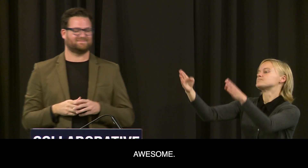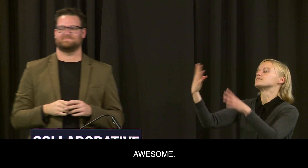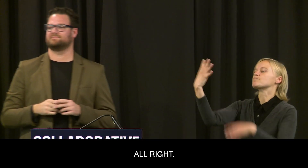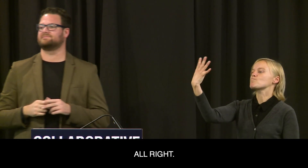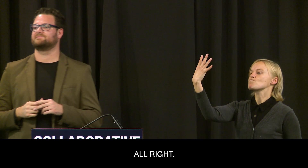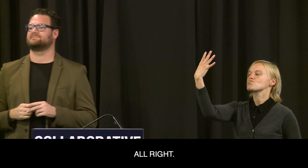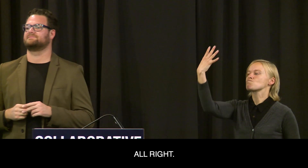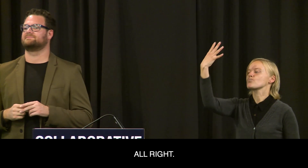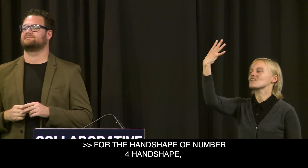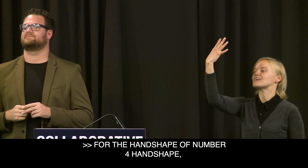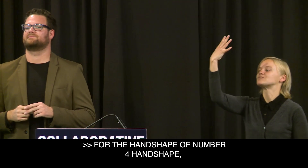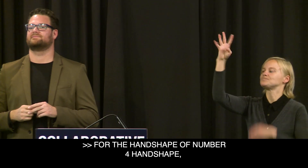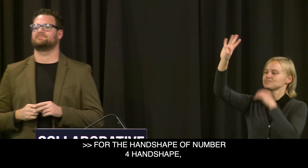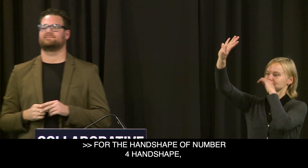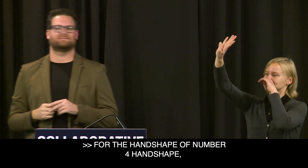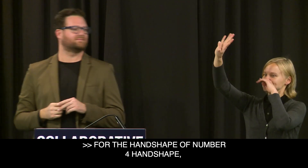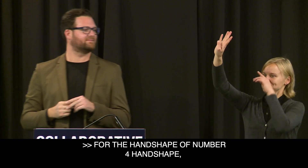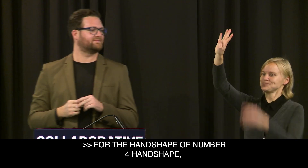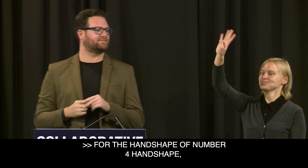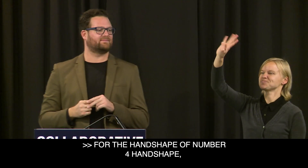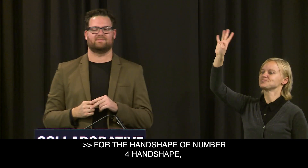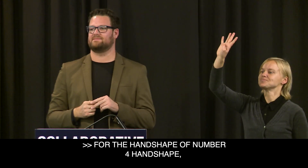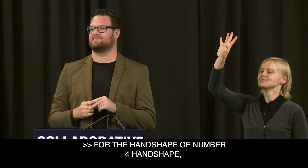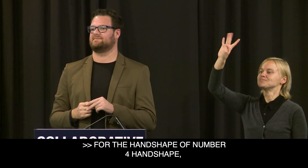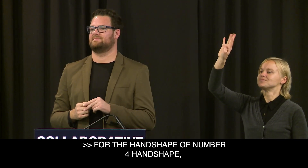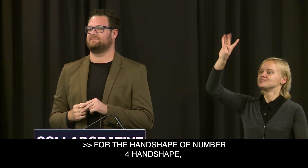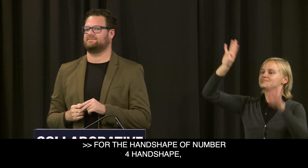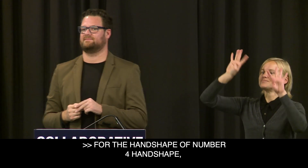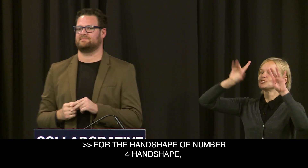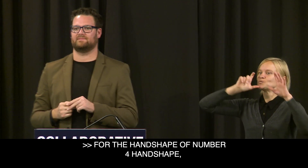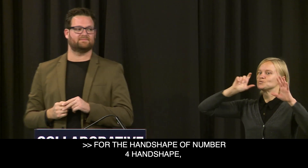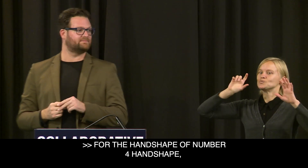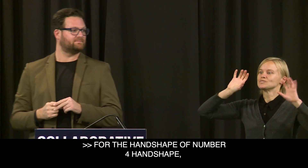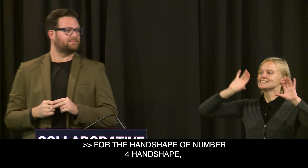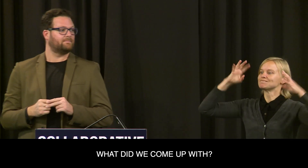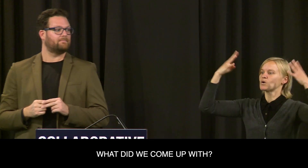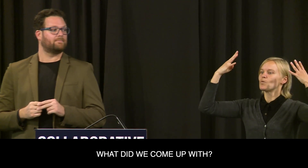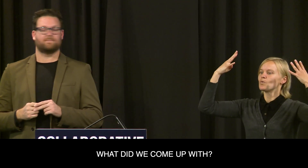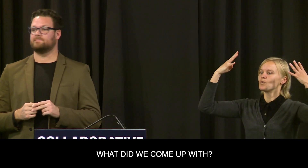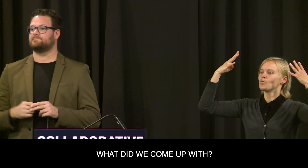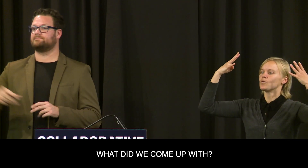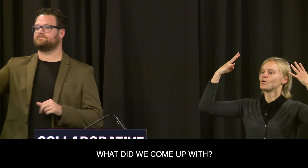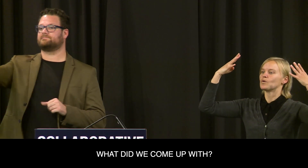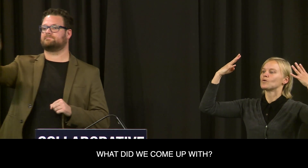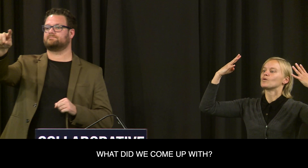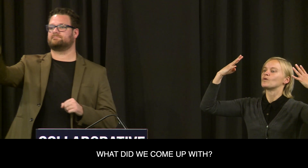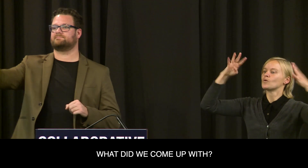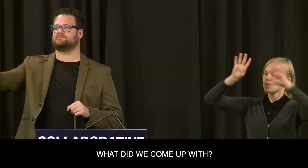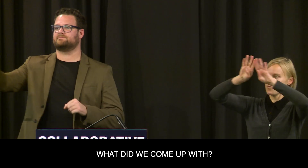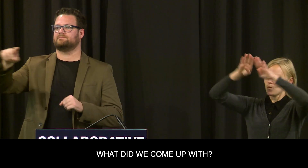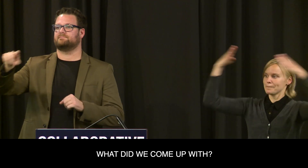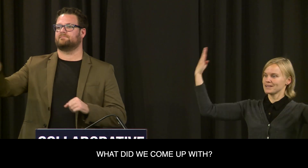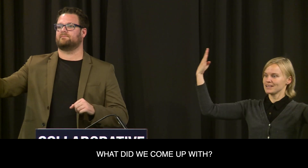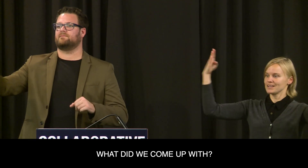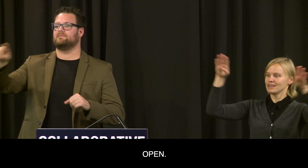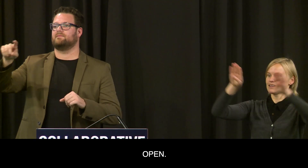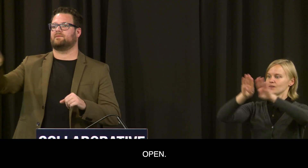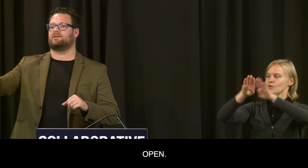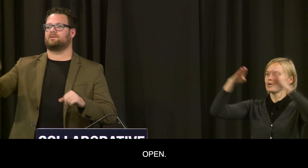Awesome. All right. Cool. For the hand shape of number 4 hand shape, what did we come up with? Open.